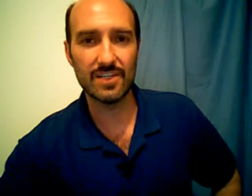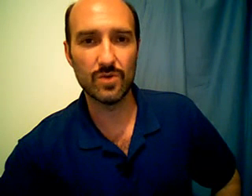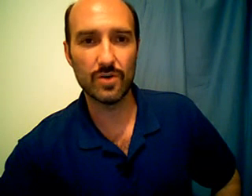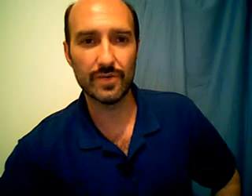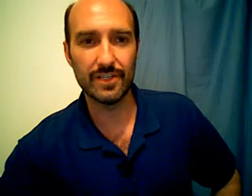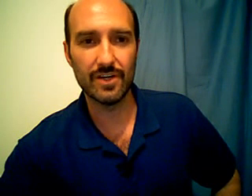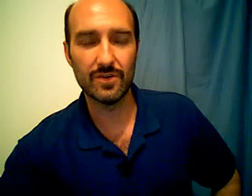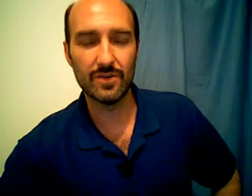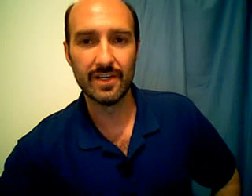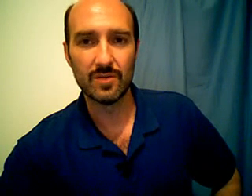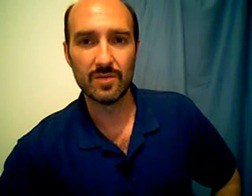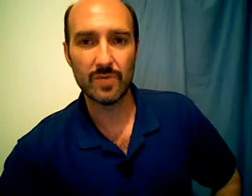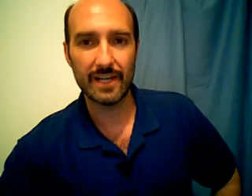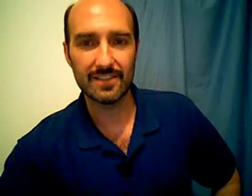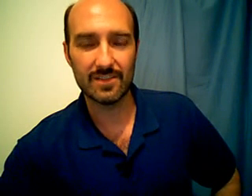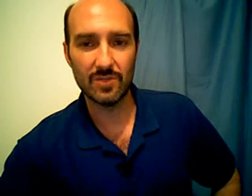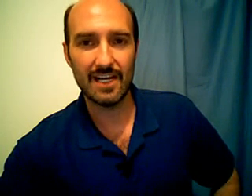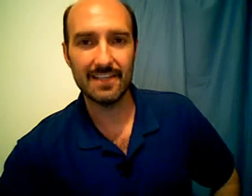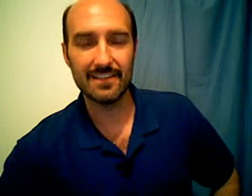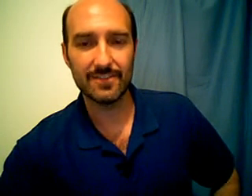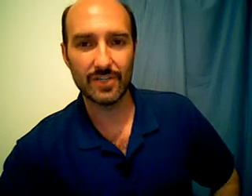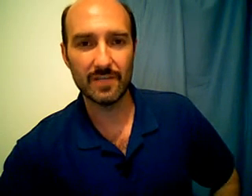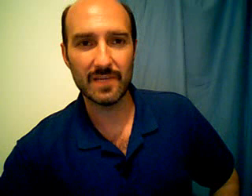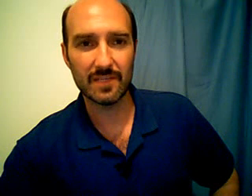you already know. Practice them a lot and try to make up some